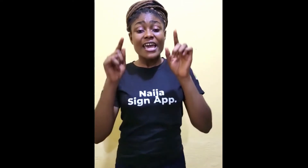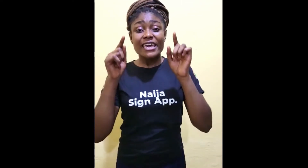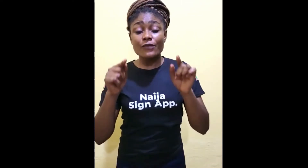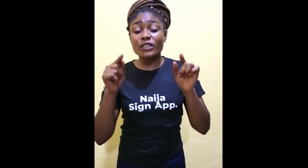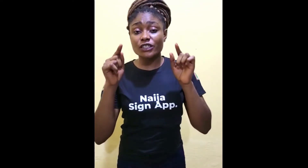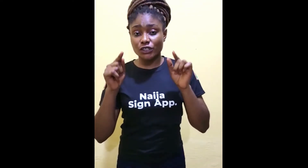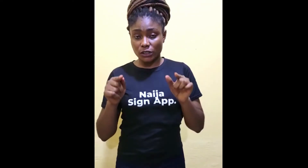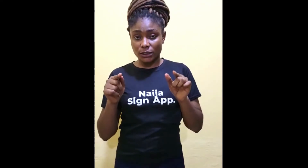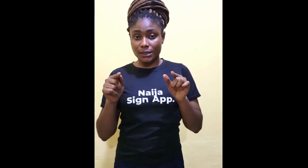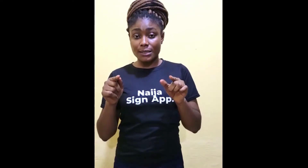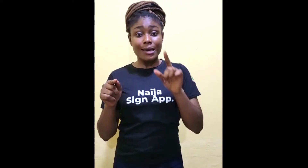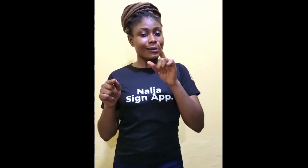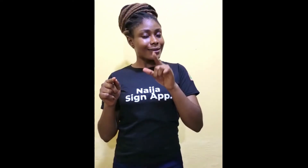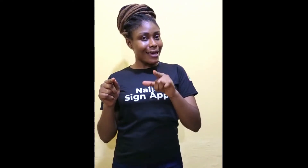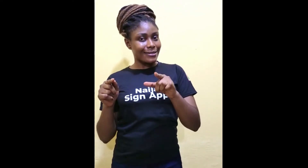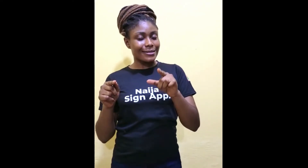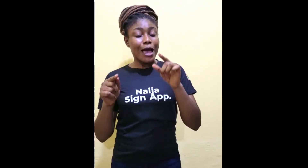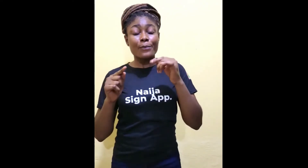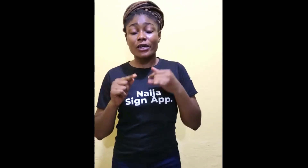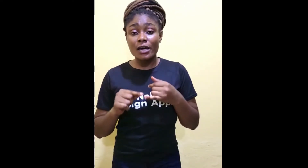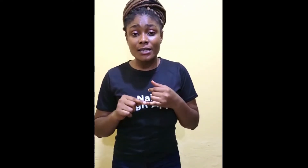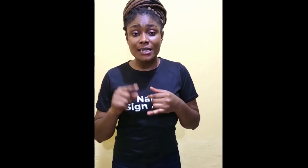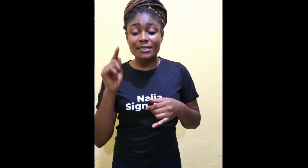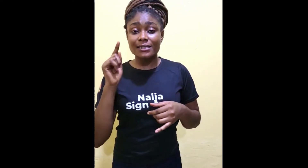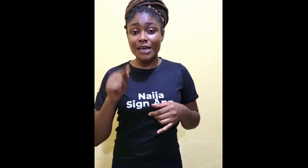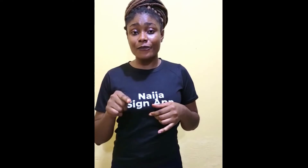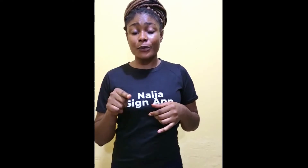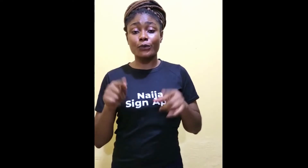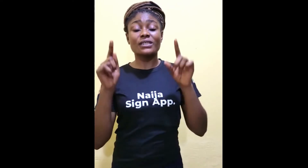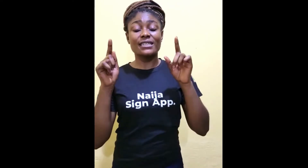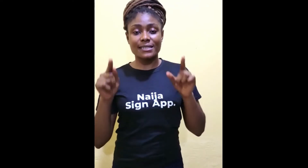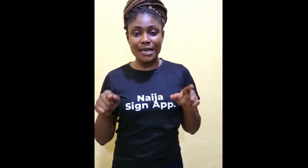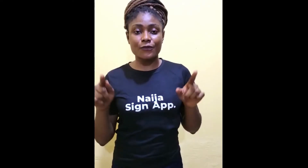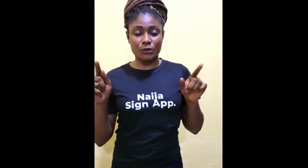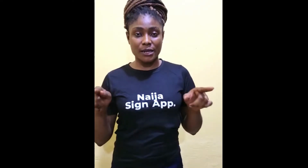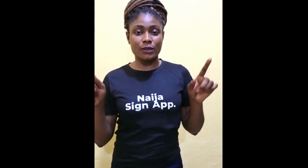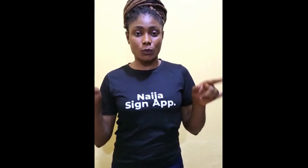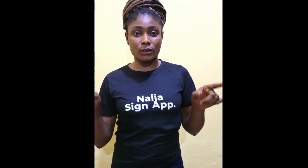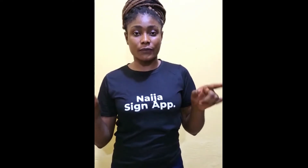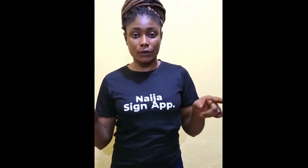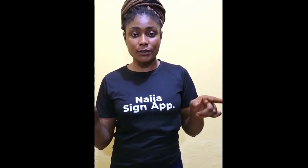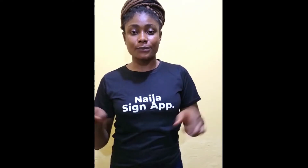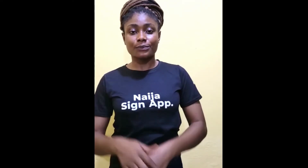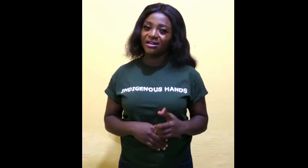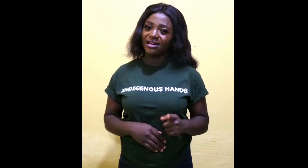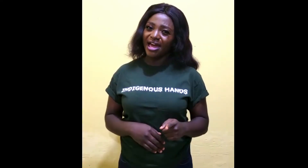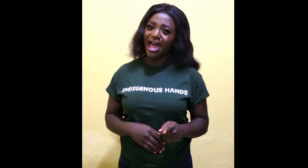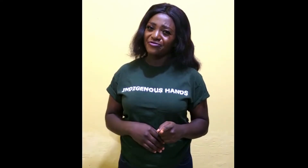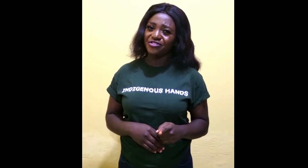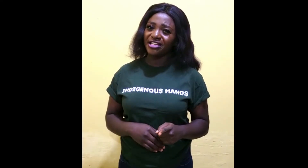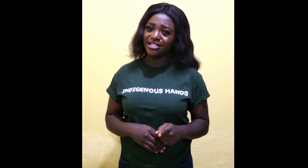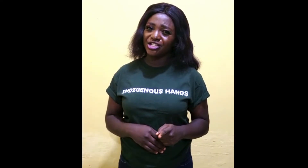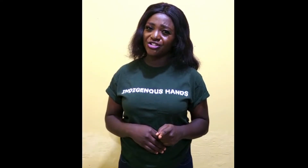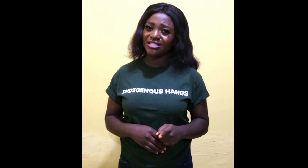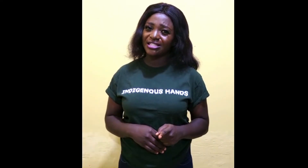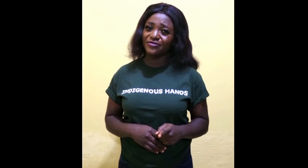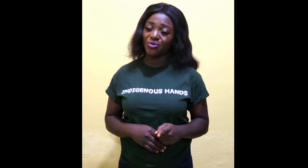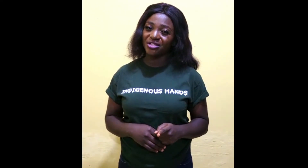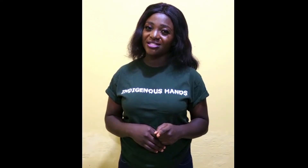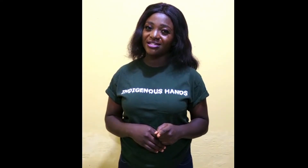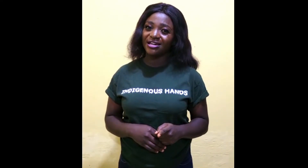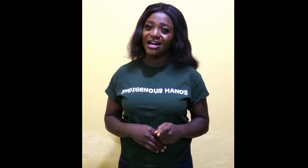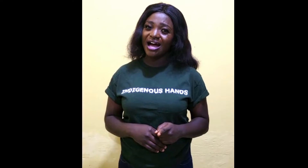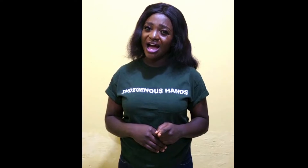places, even in churches. Yes, because the deaf people deserve to hear the word of God. Every indigenous